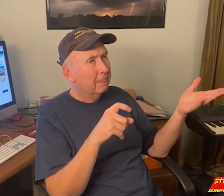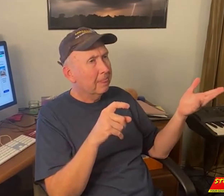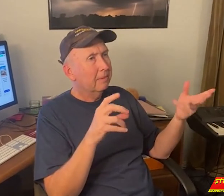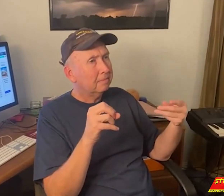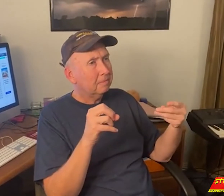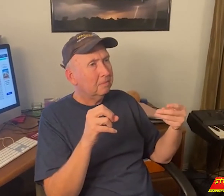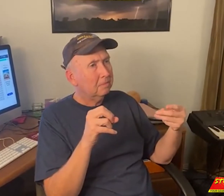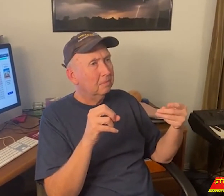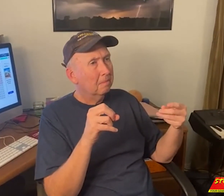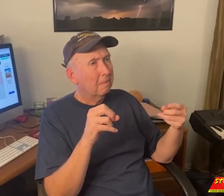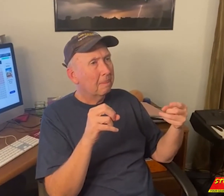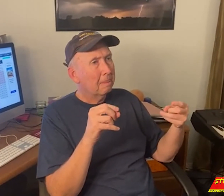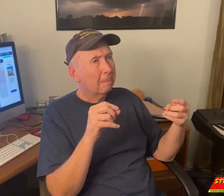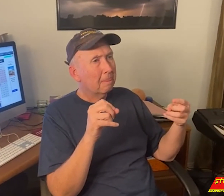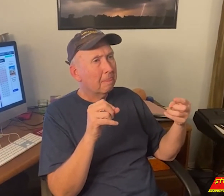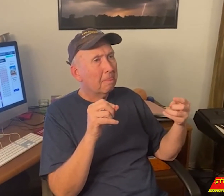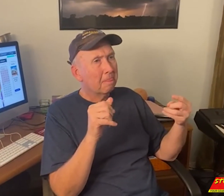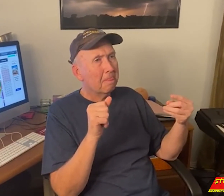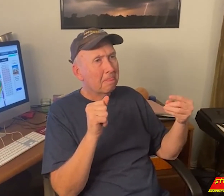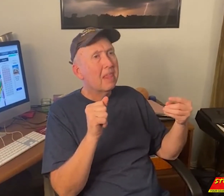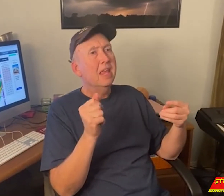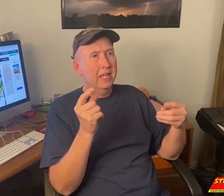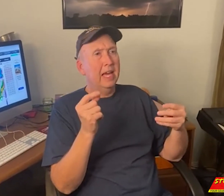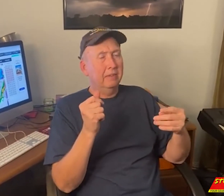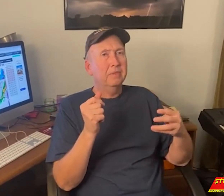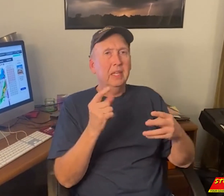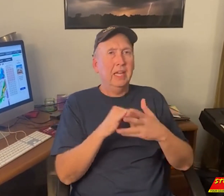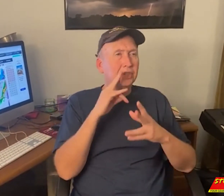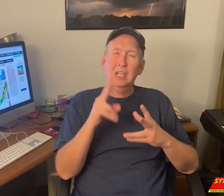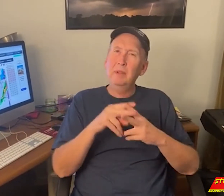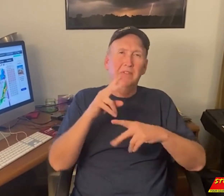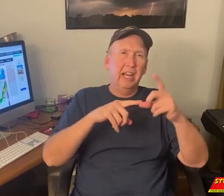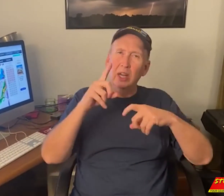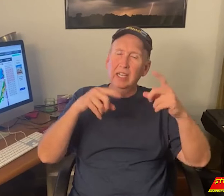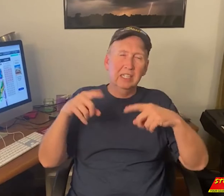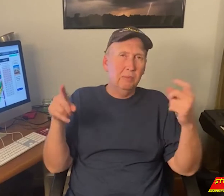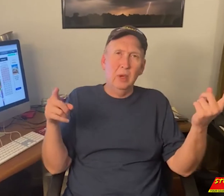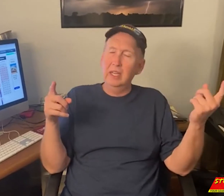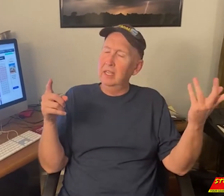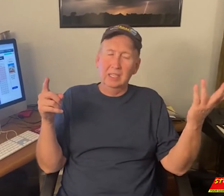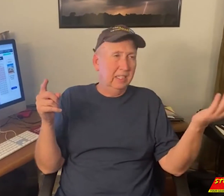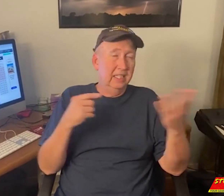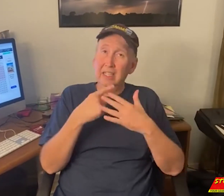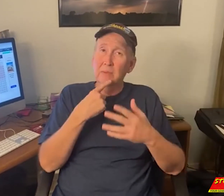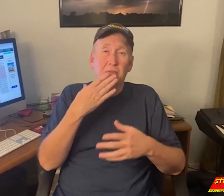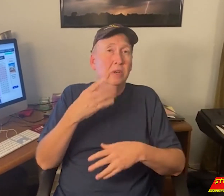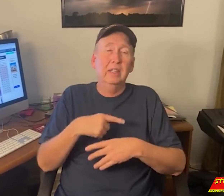People just started off kind of asking if it was going to be all ice or snow or both. Yeah, it's just going to be varied at this point. And like I said before, the